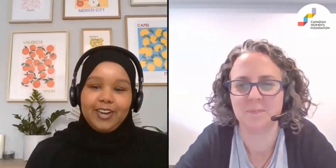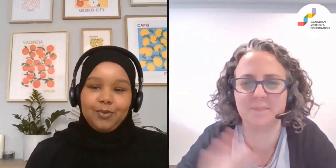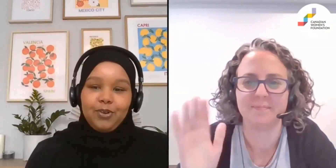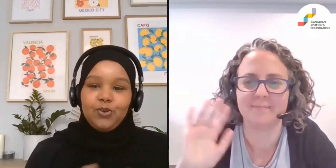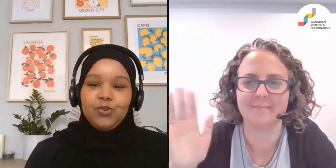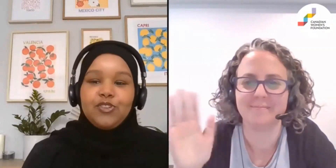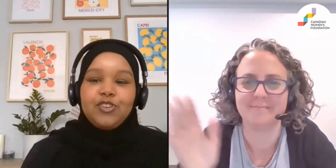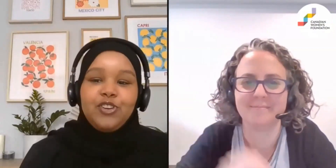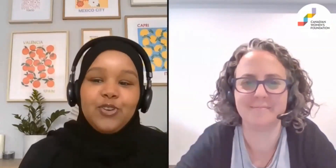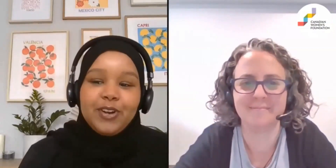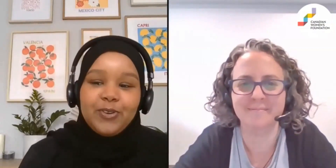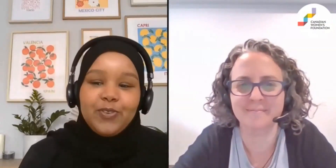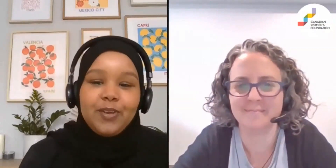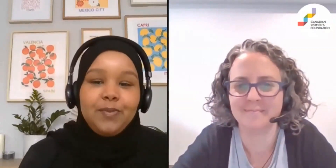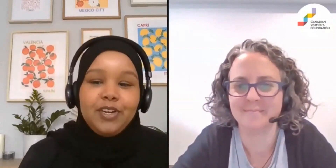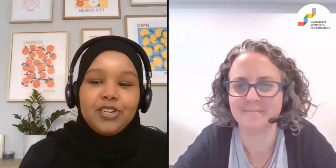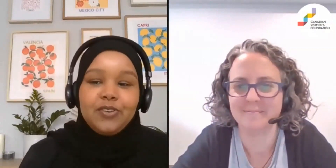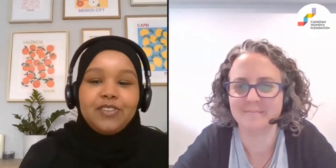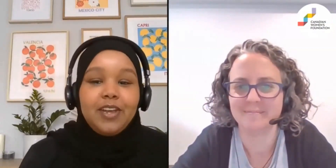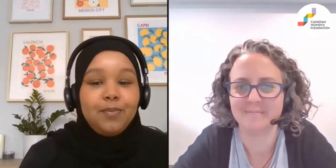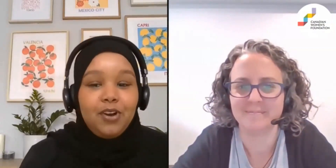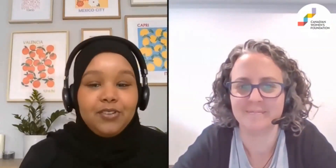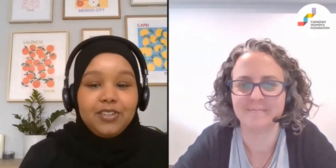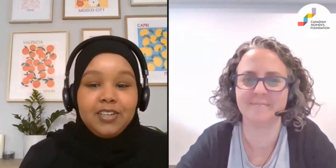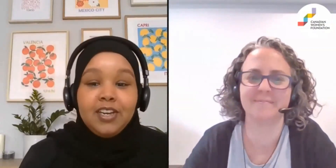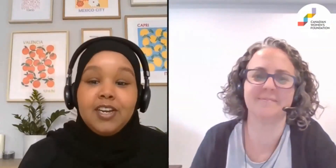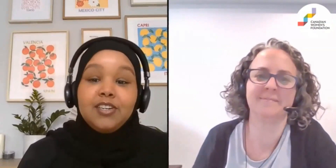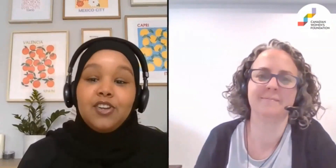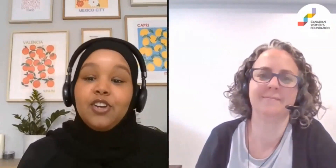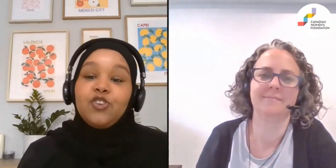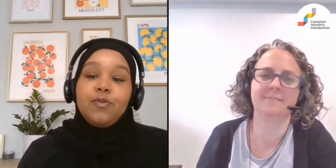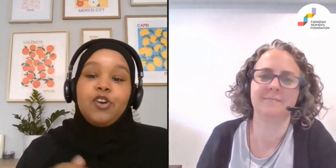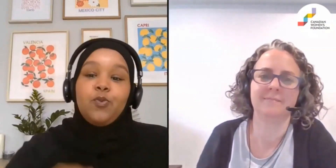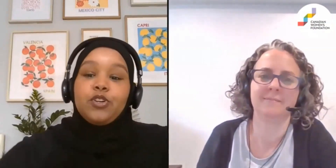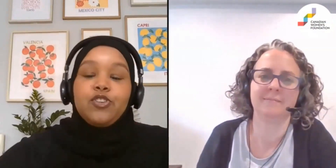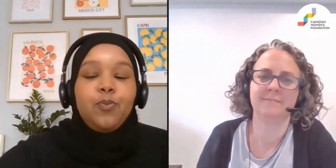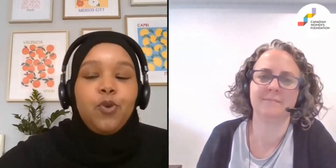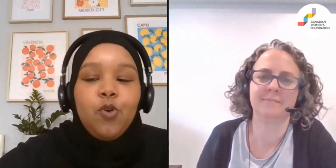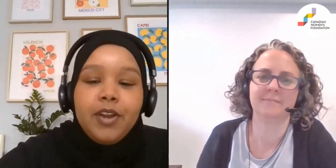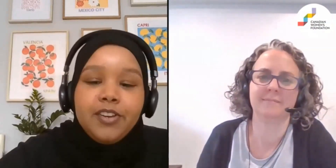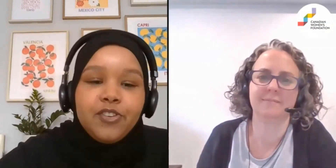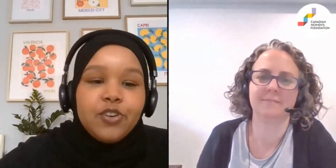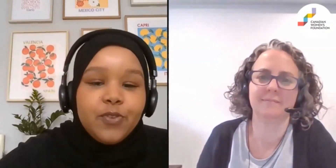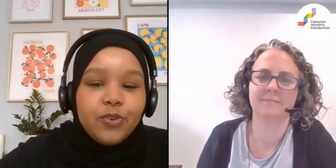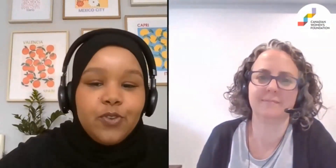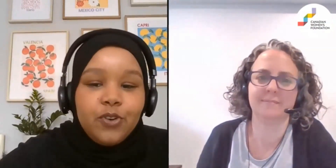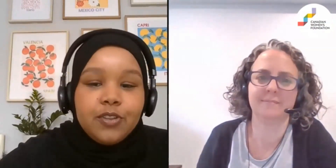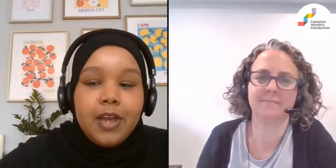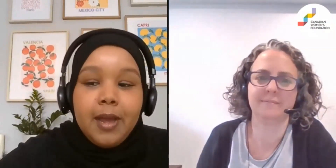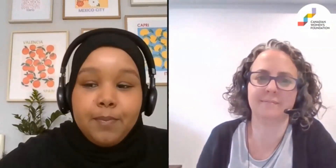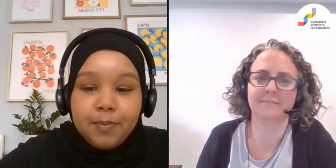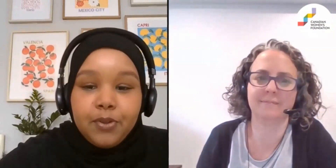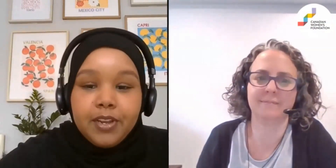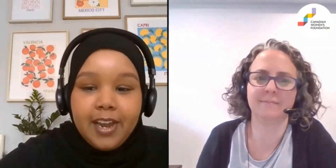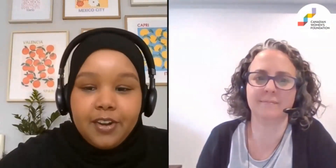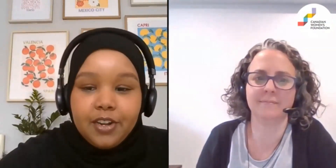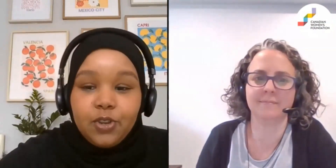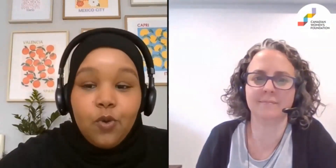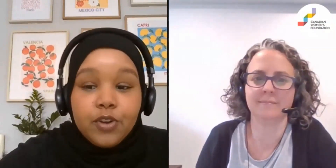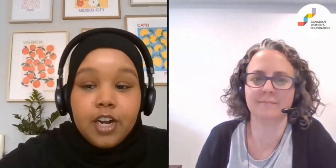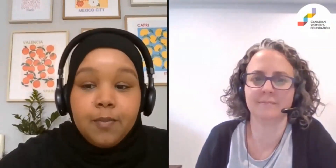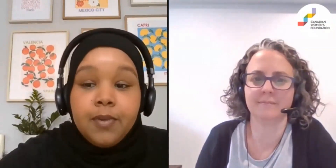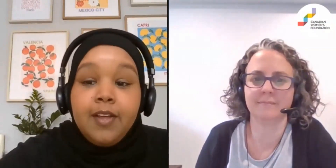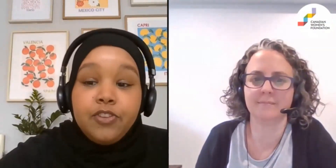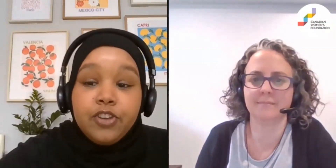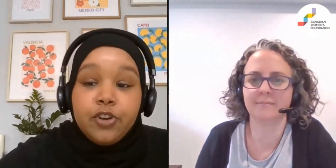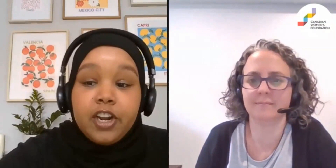colleague Karen Campbell, who's our Senior Director of Community Initiatives and Policy, to talk to her about our work to support women and gender diverse folks and people in Canada